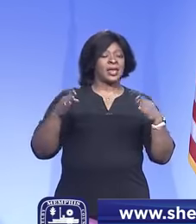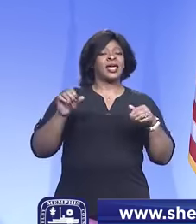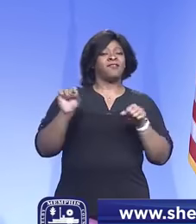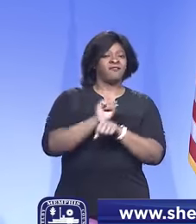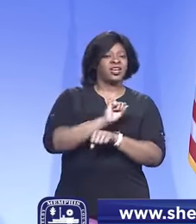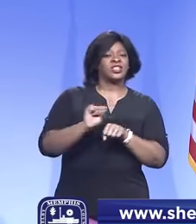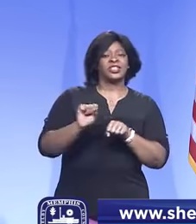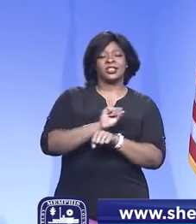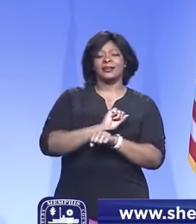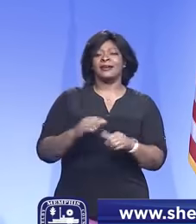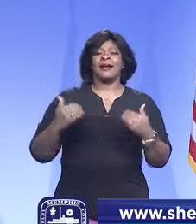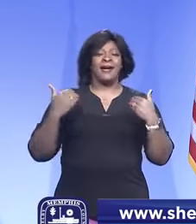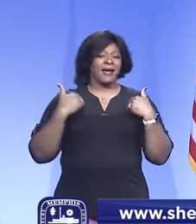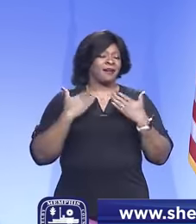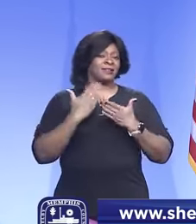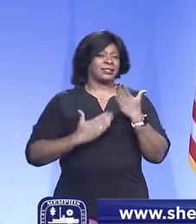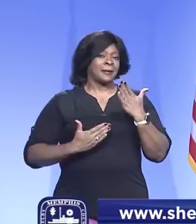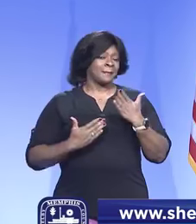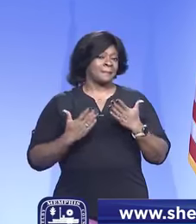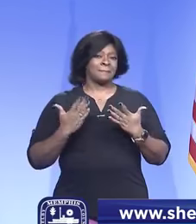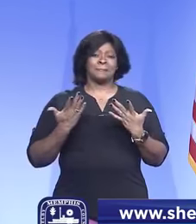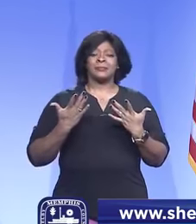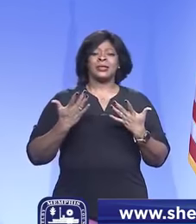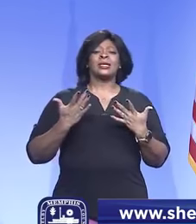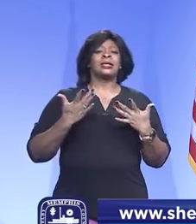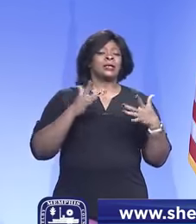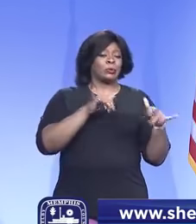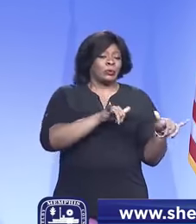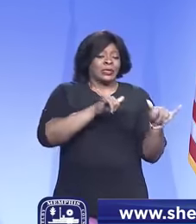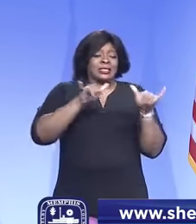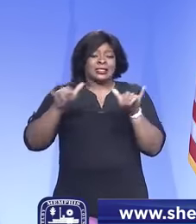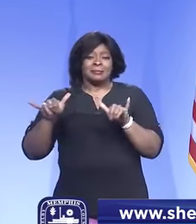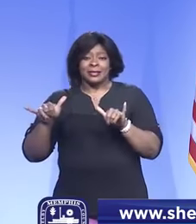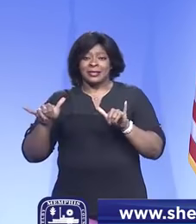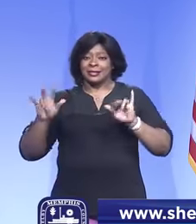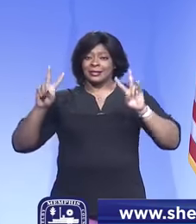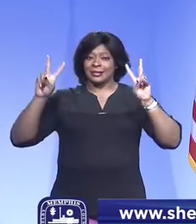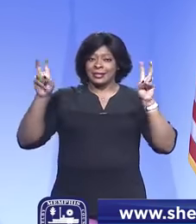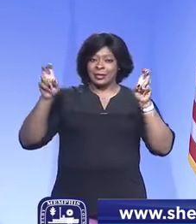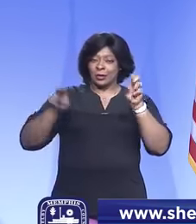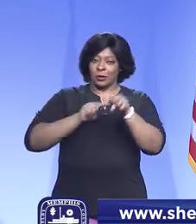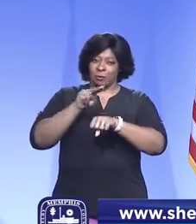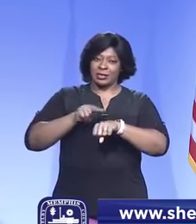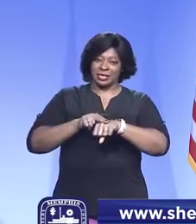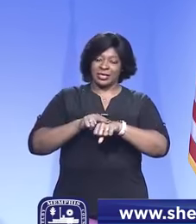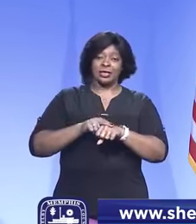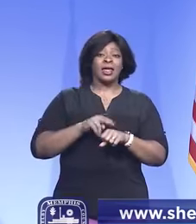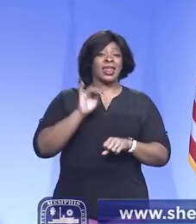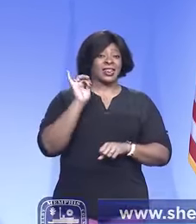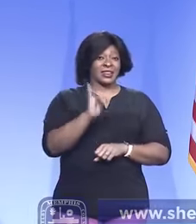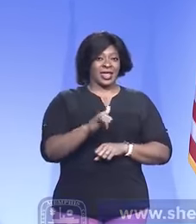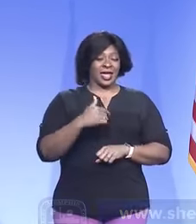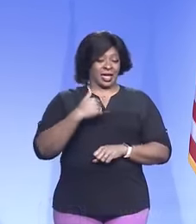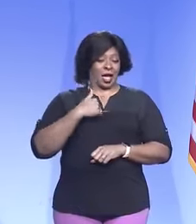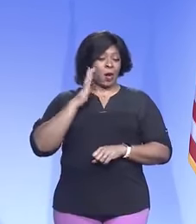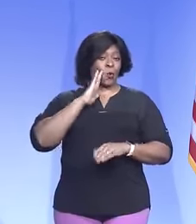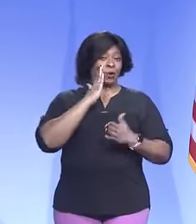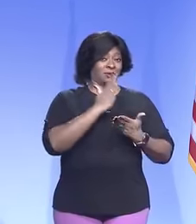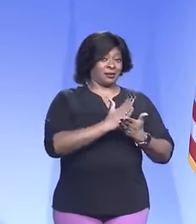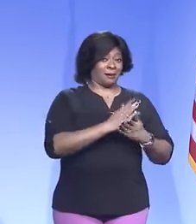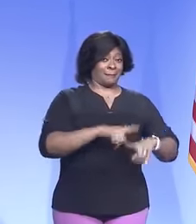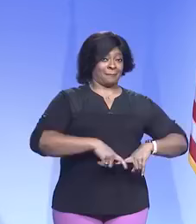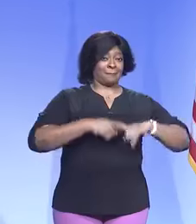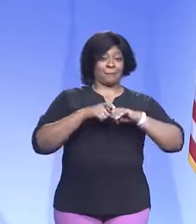functioning and having some resemblance of normalcy. With that, I will stop